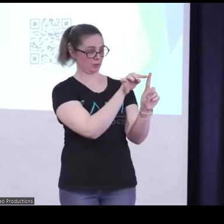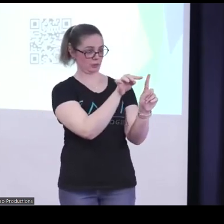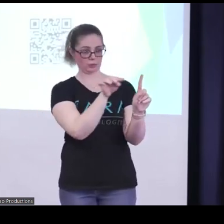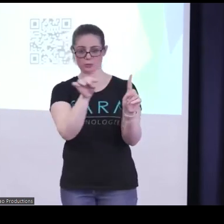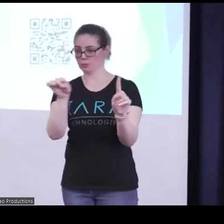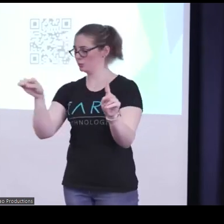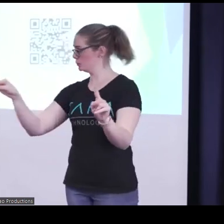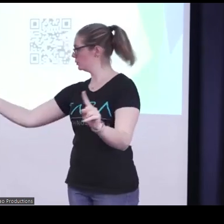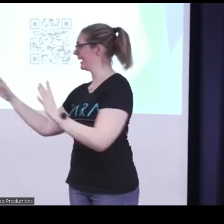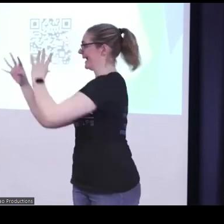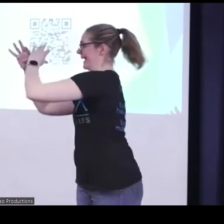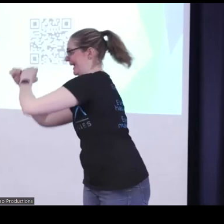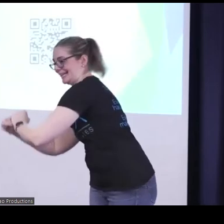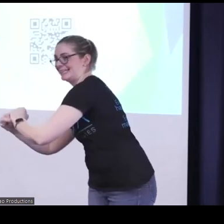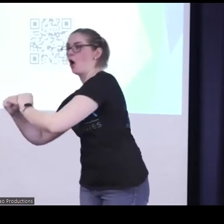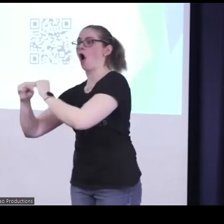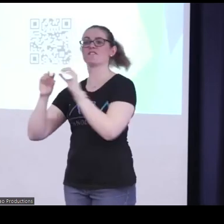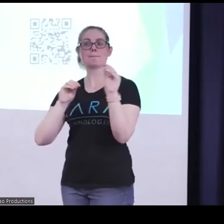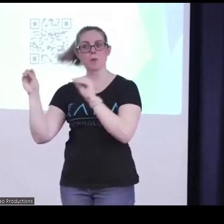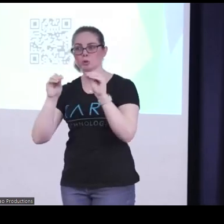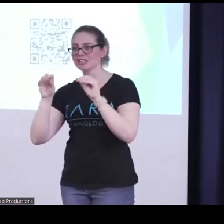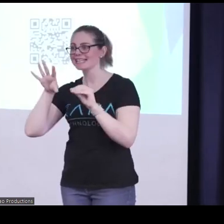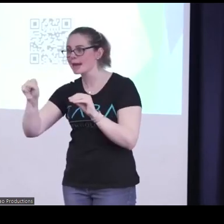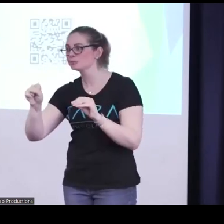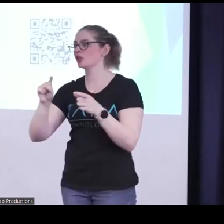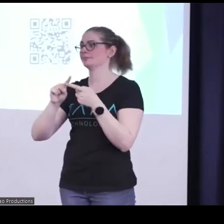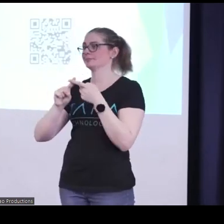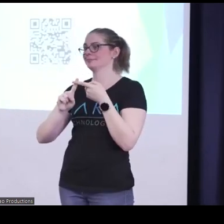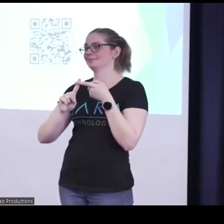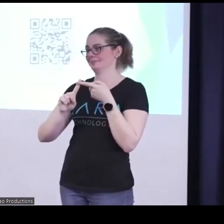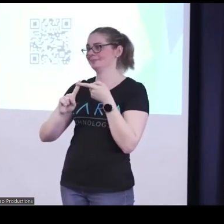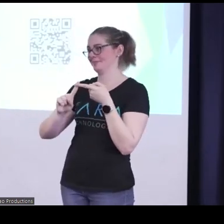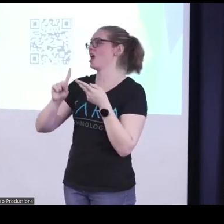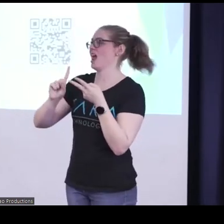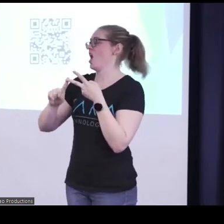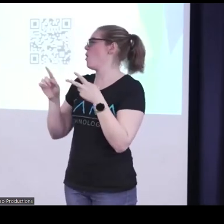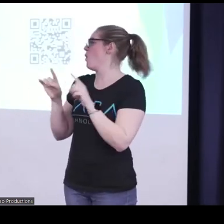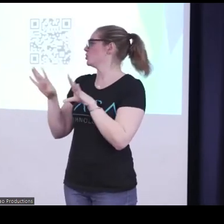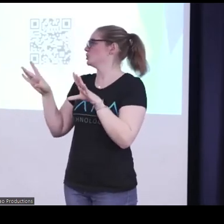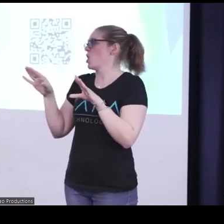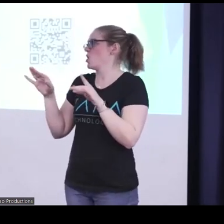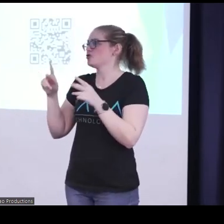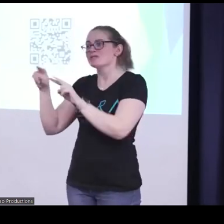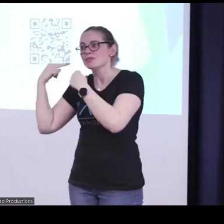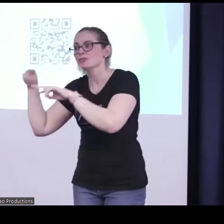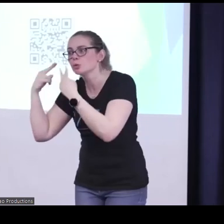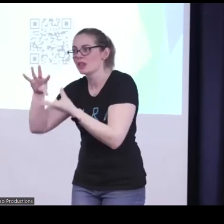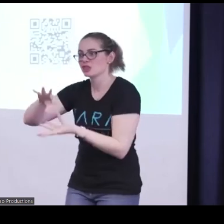The full production from start to finish of the motion capture process,